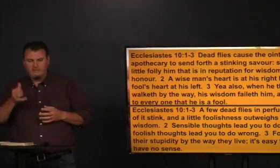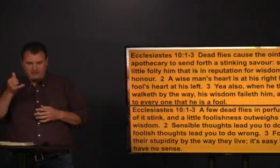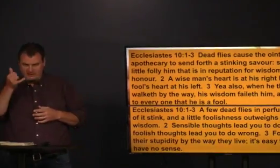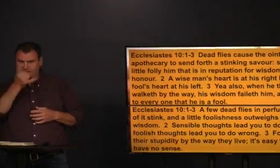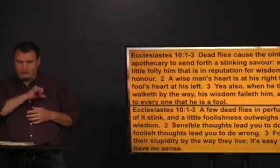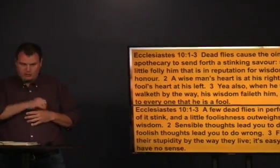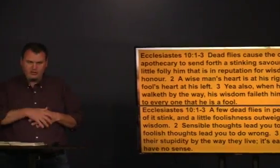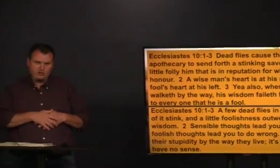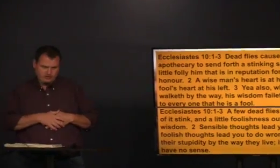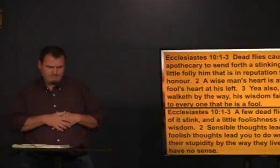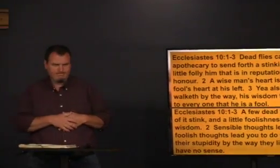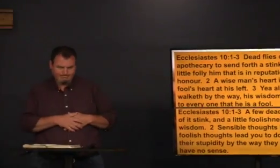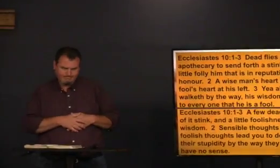is foolish.